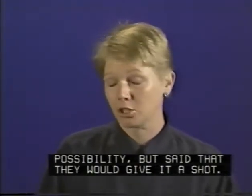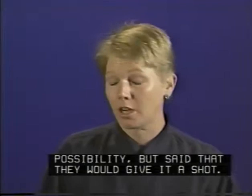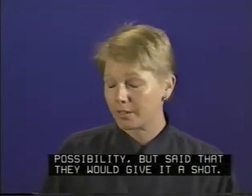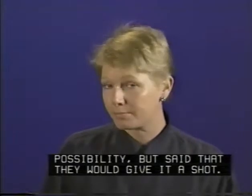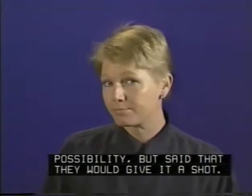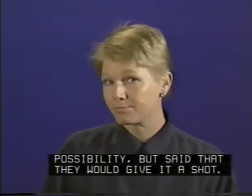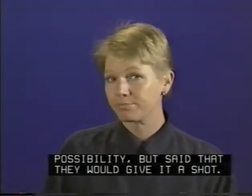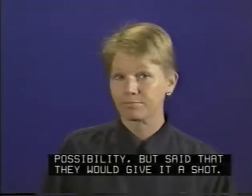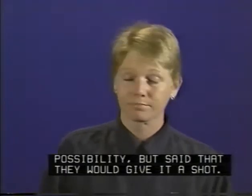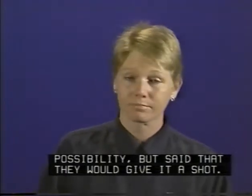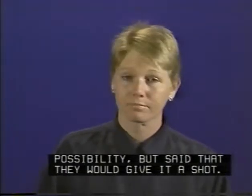shot.